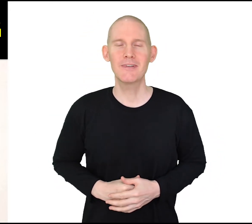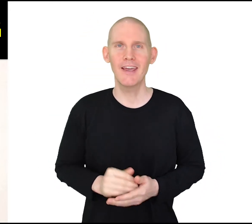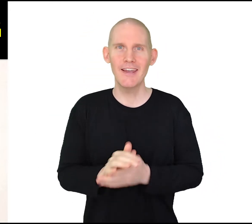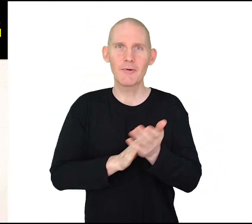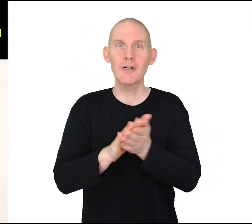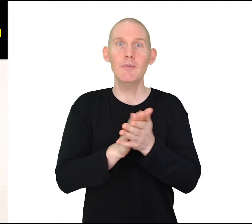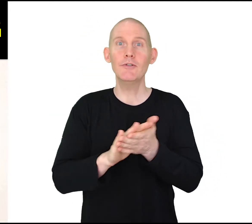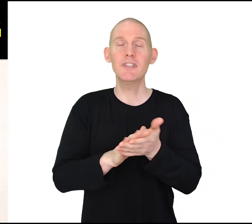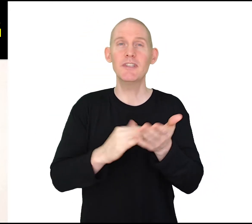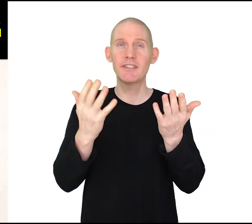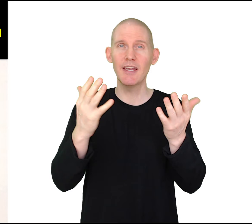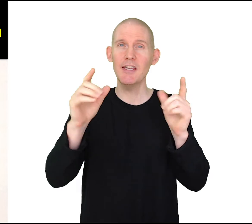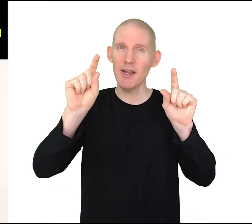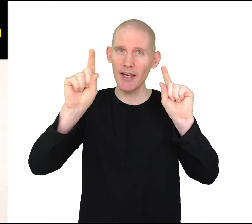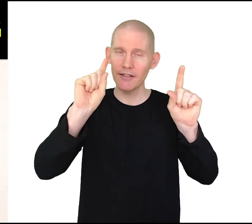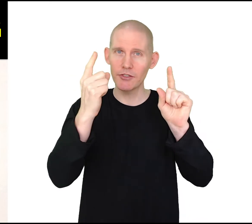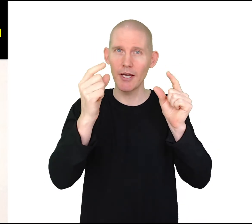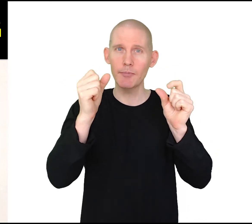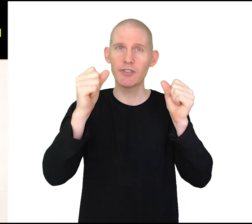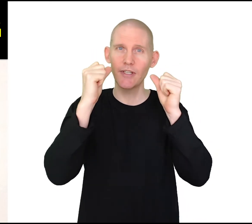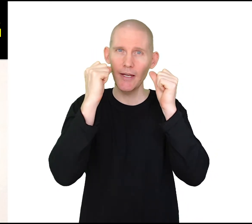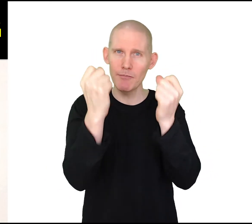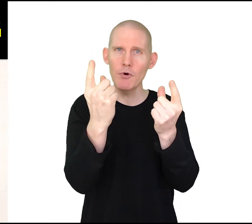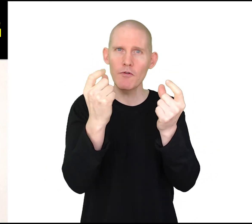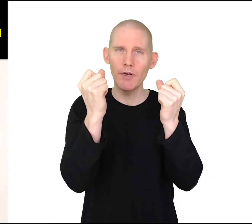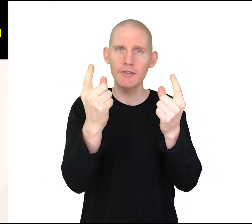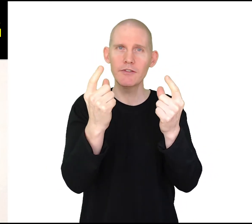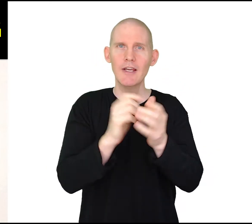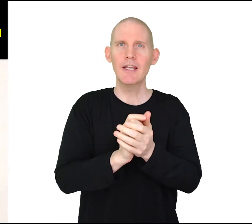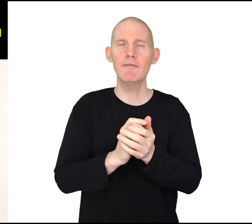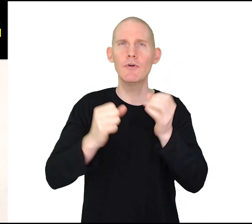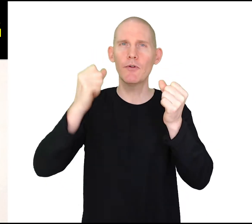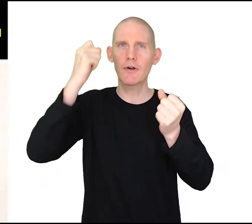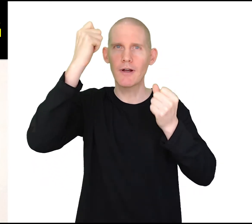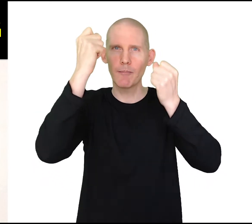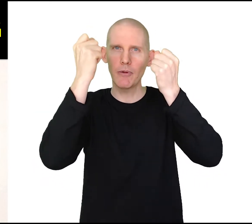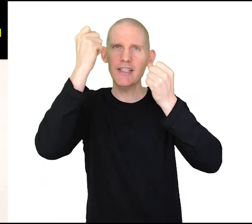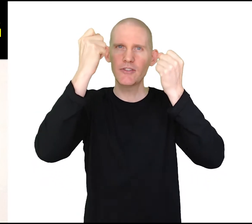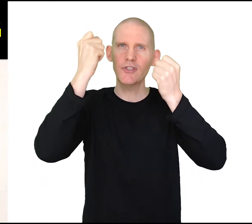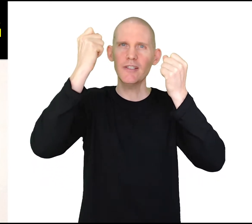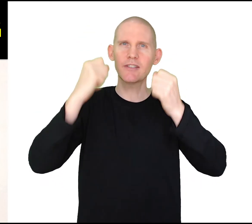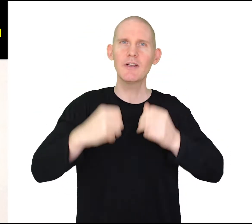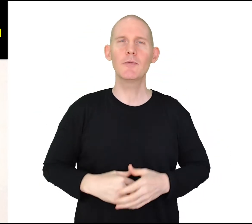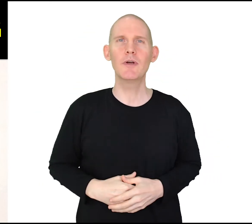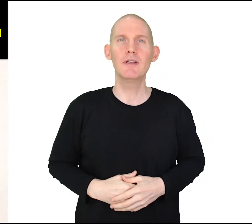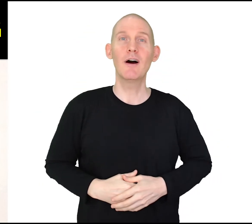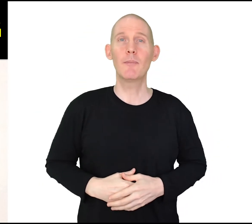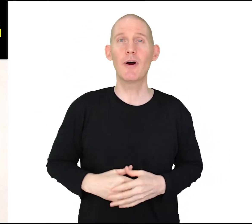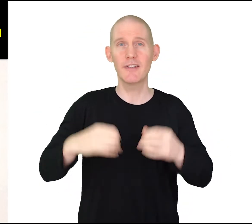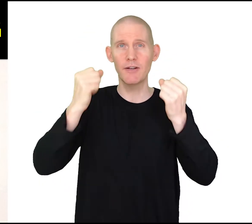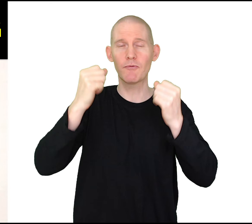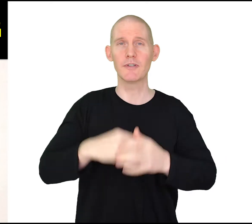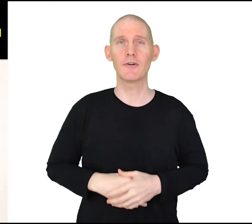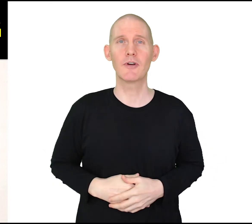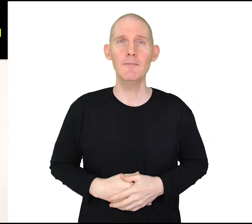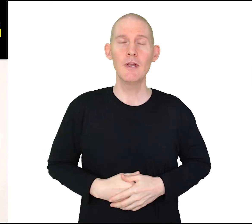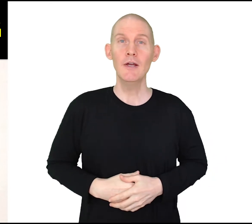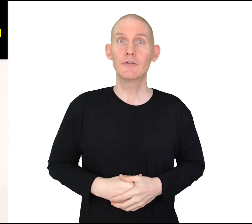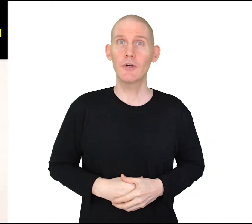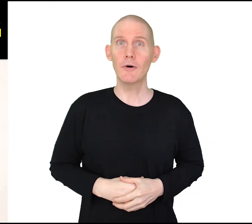Okay, we're going to be using the same hand shapes, the same movements, even though they're placed just a little bit apart, different, okay? So,